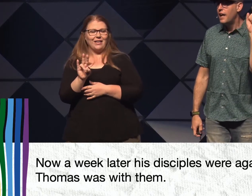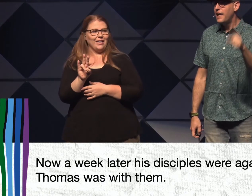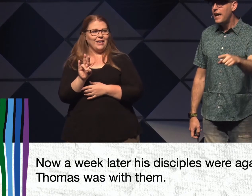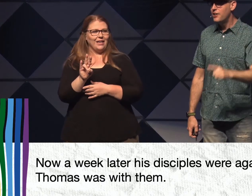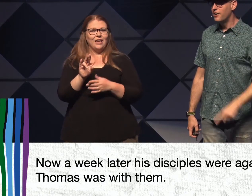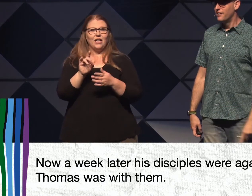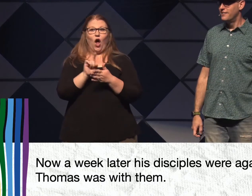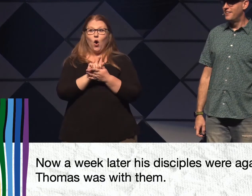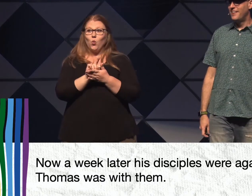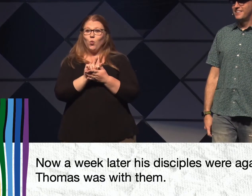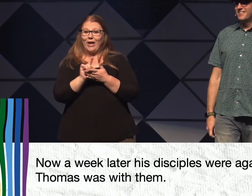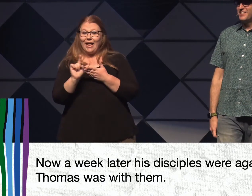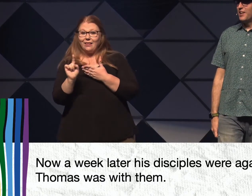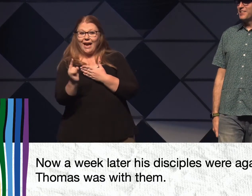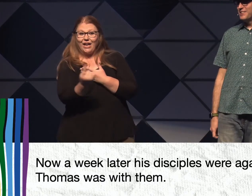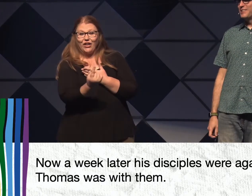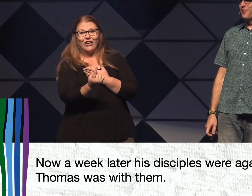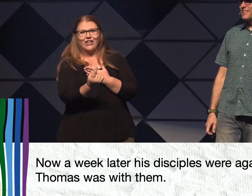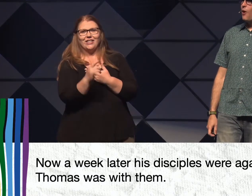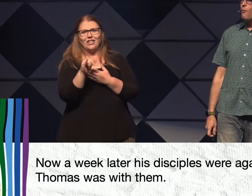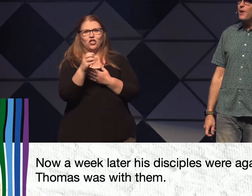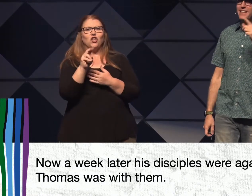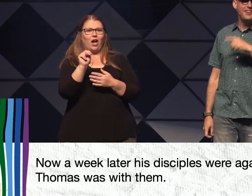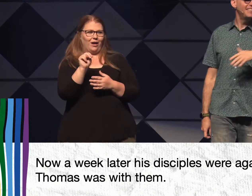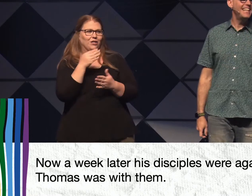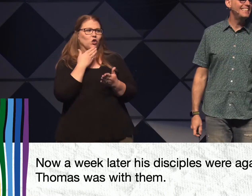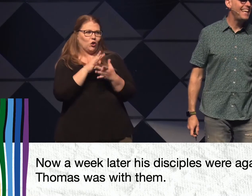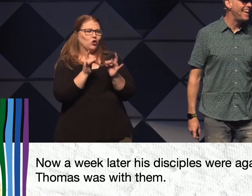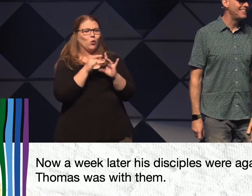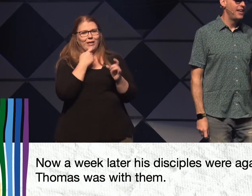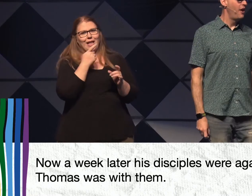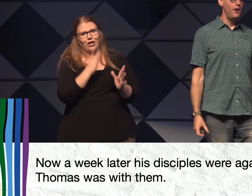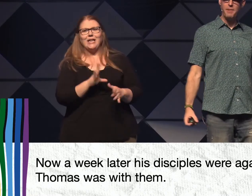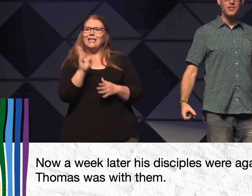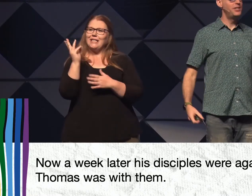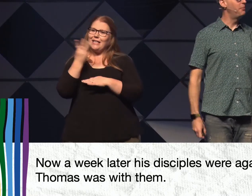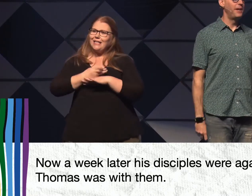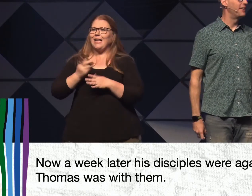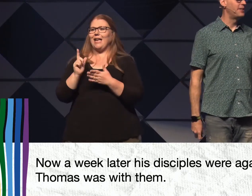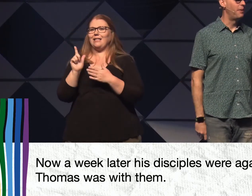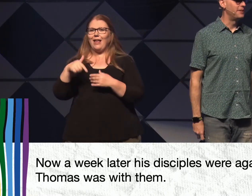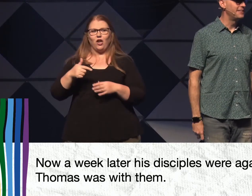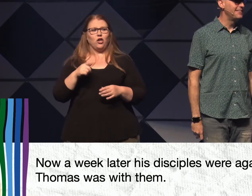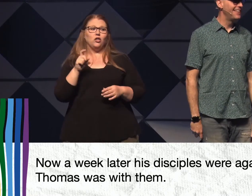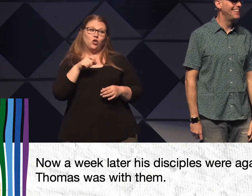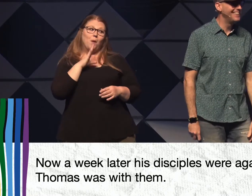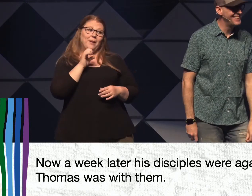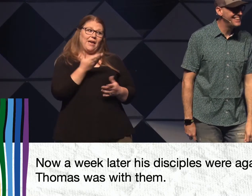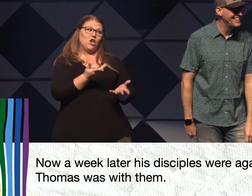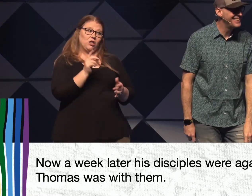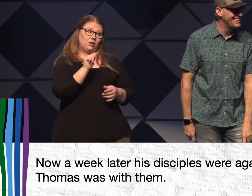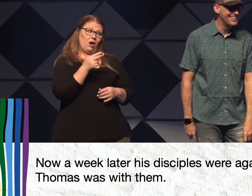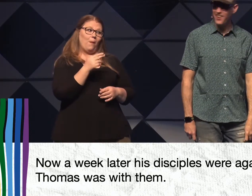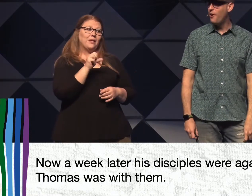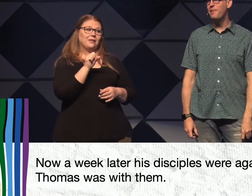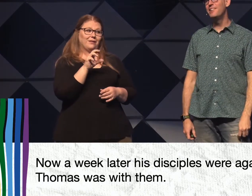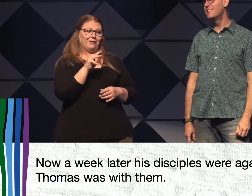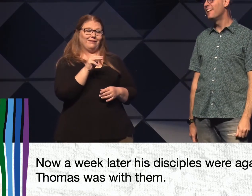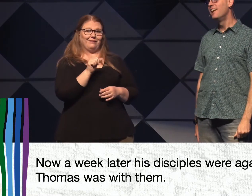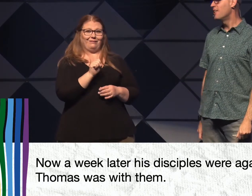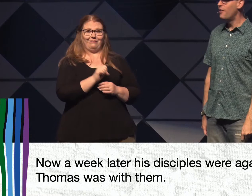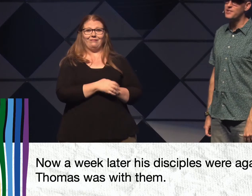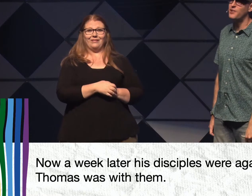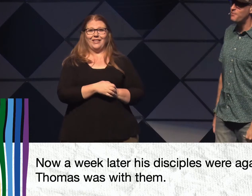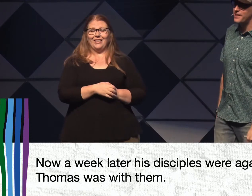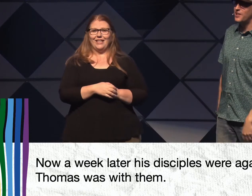week later, John's a good story. A week later, 6 days. Oh, man, you should have been here, Thomas. Oh, man, you